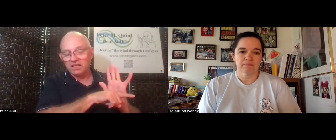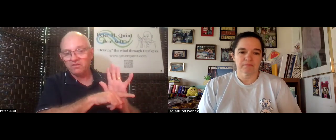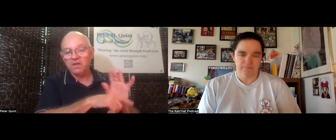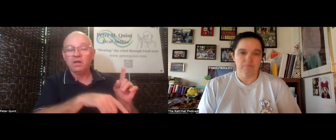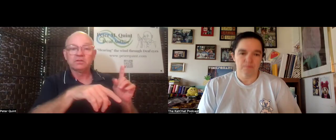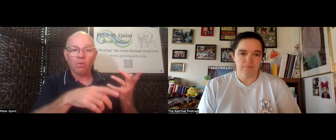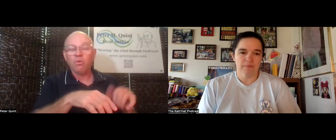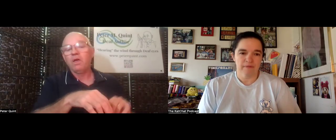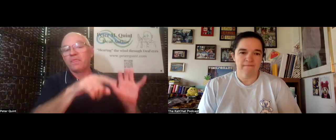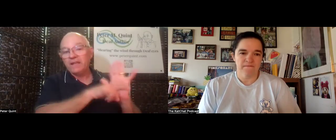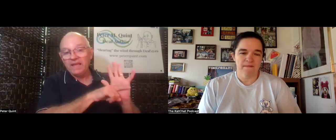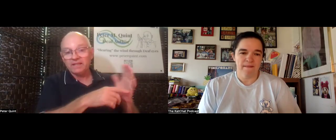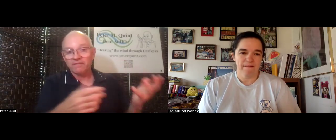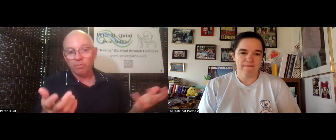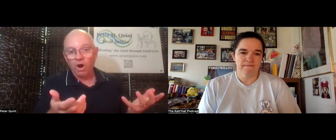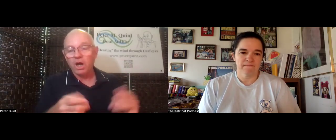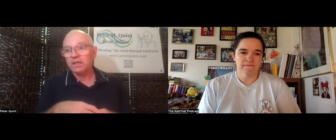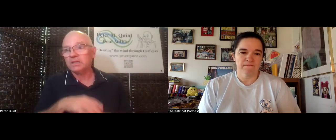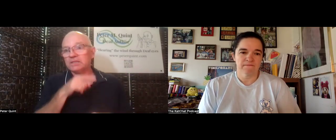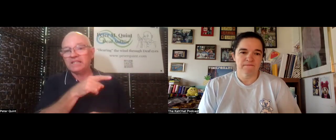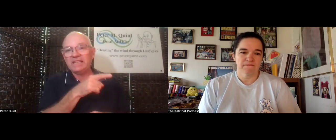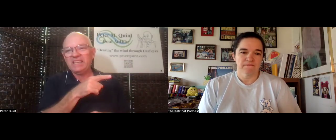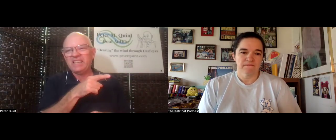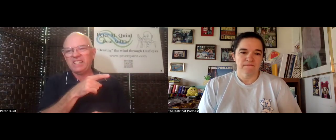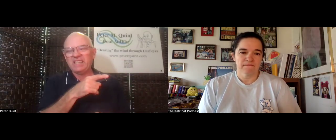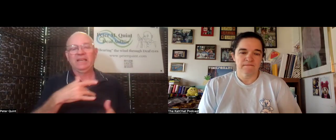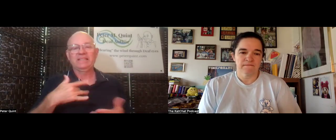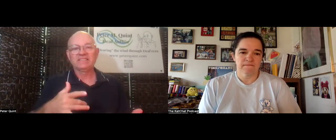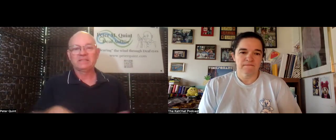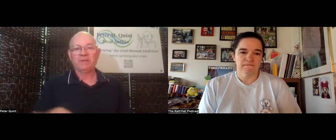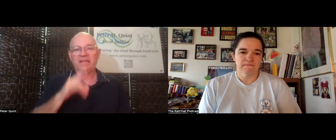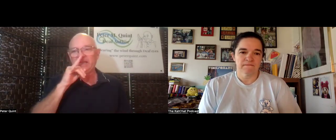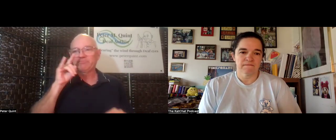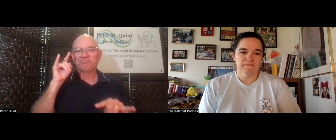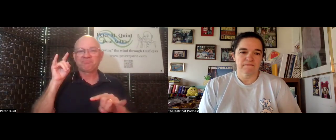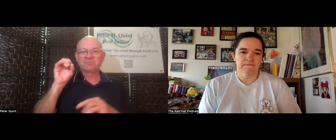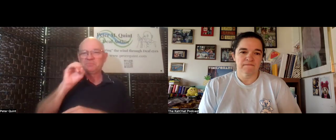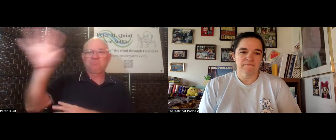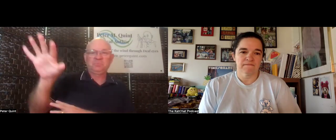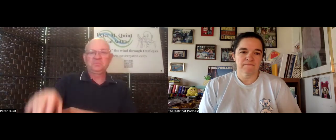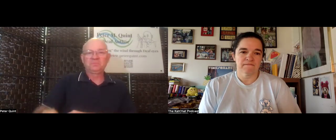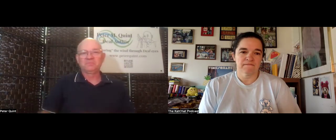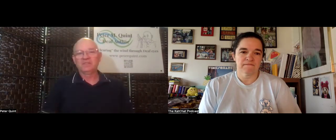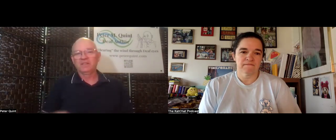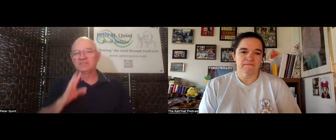and negative. So the negative what is he tends to be